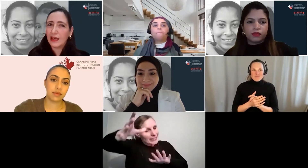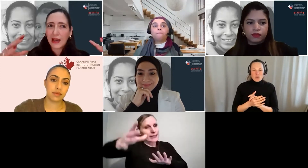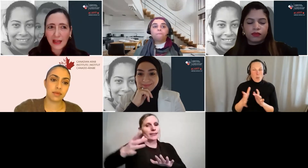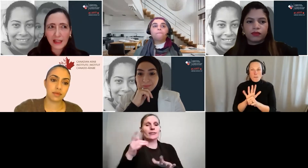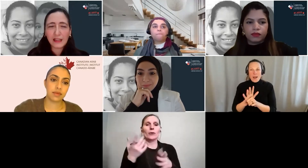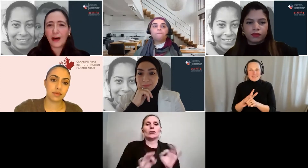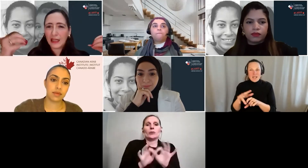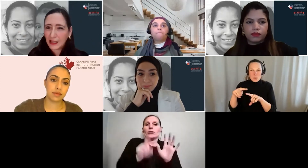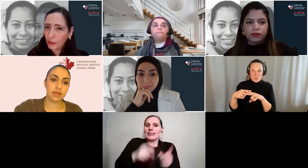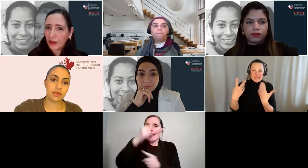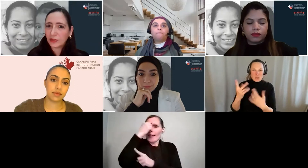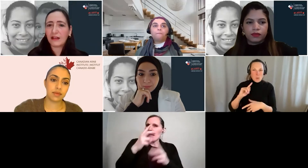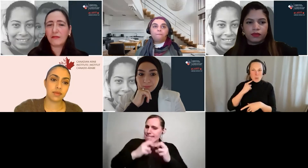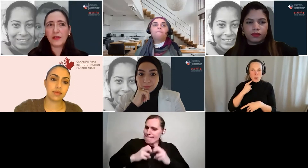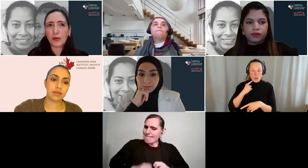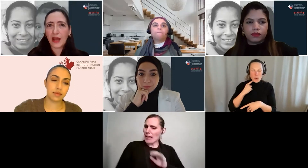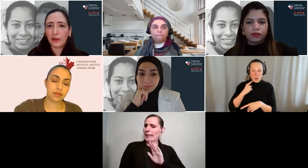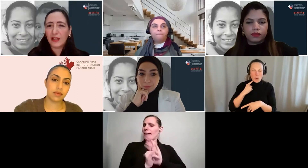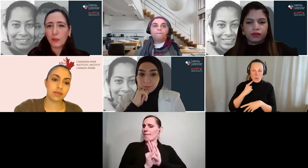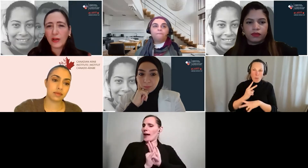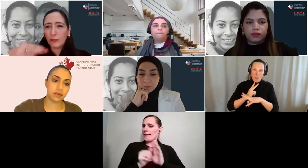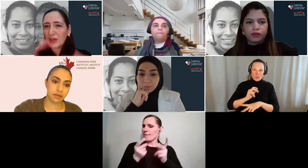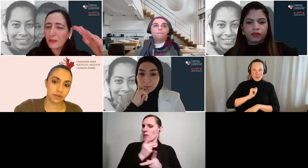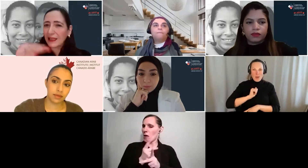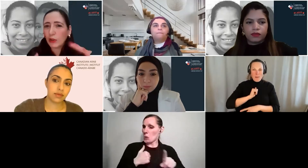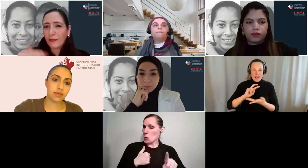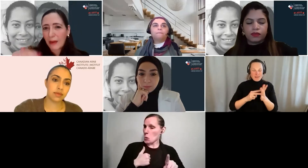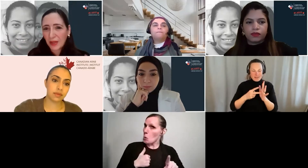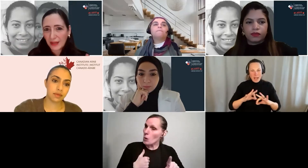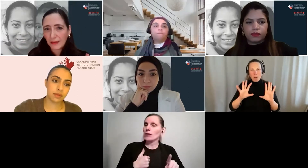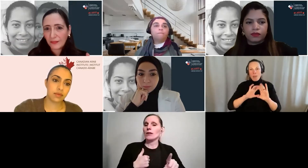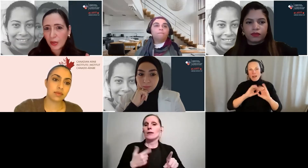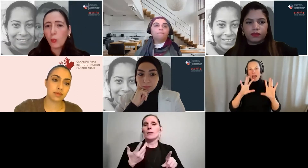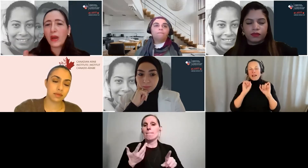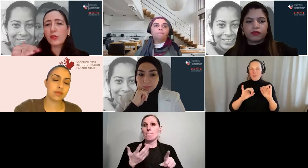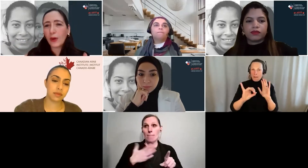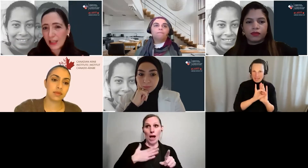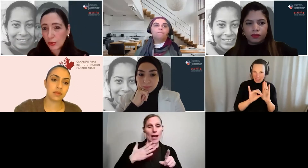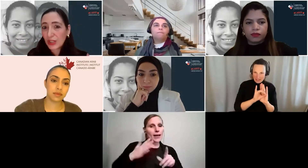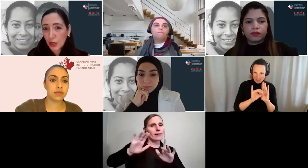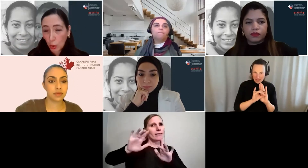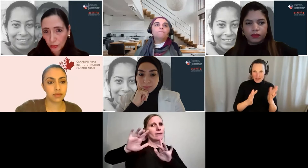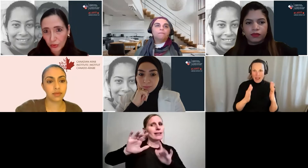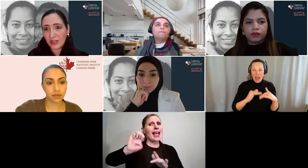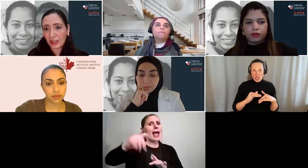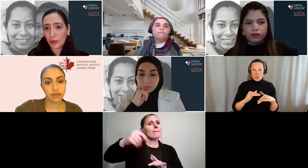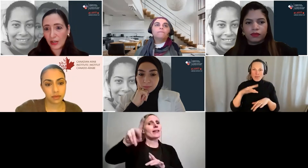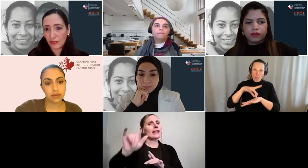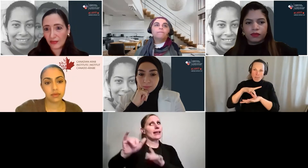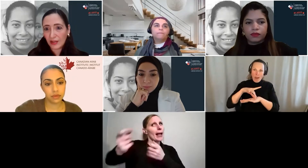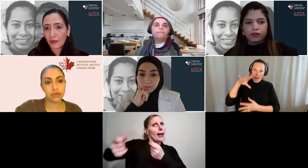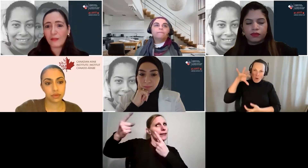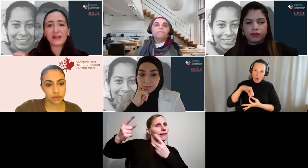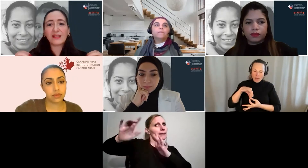like identify, get grounded, and figure it out. What is my level of empathy? When do I need to say no to this